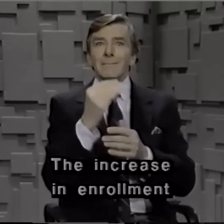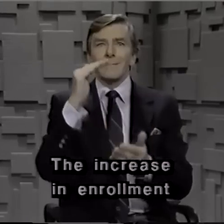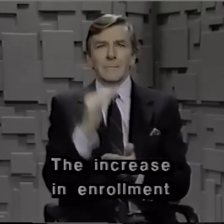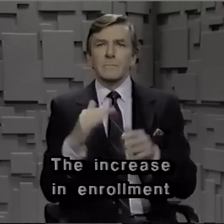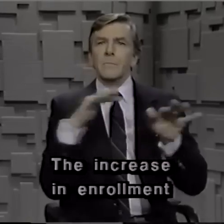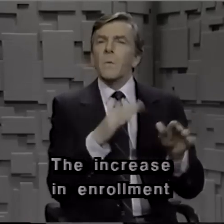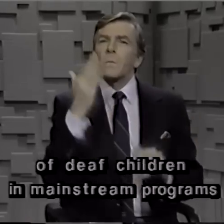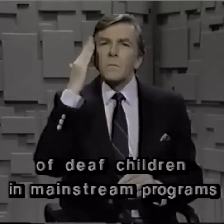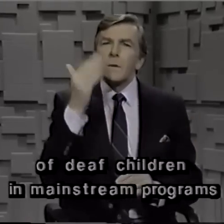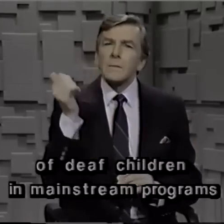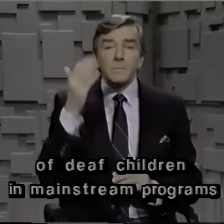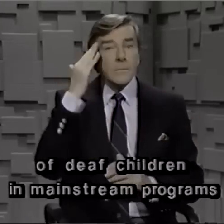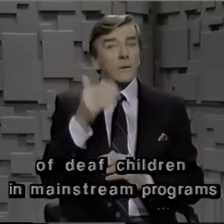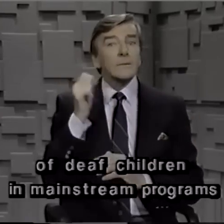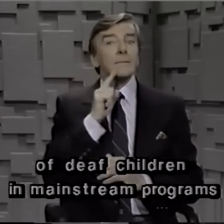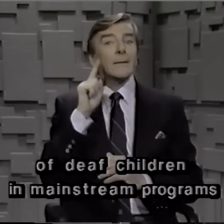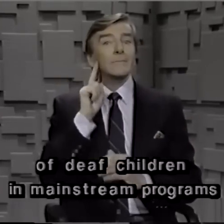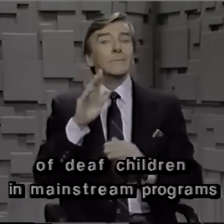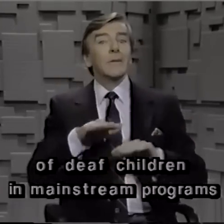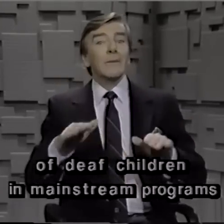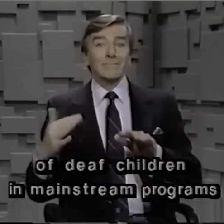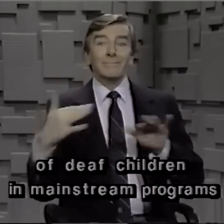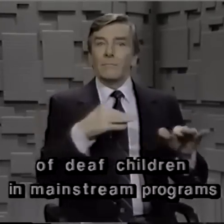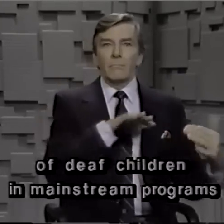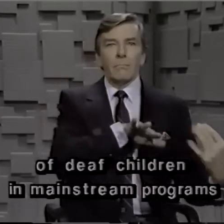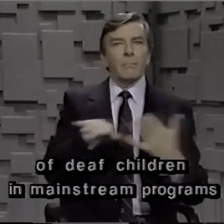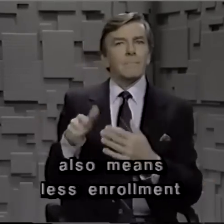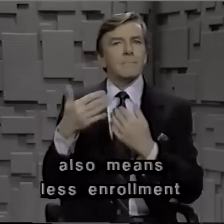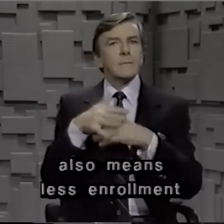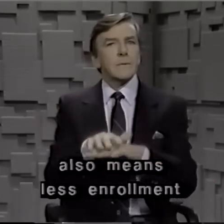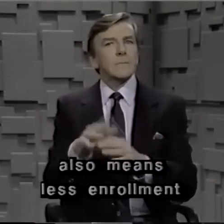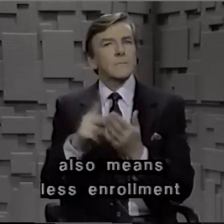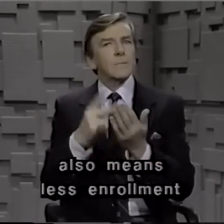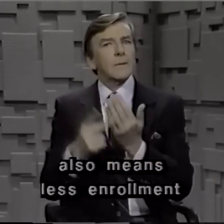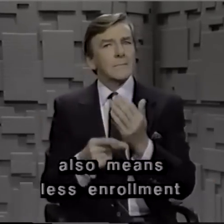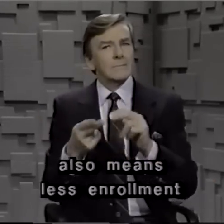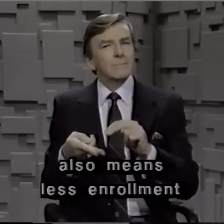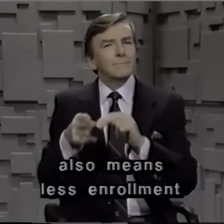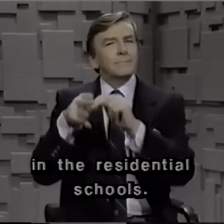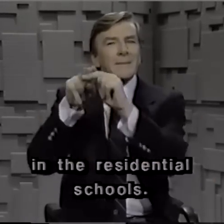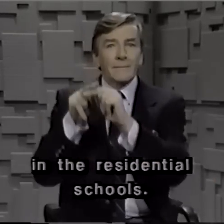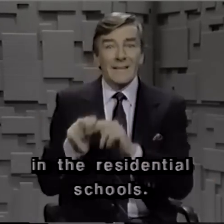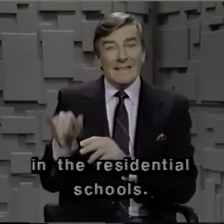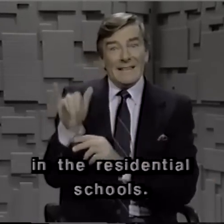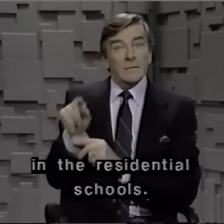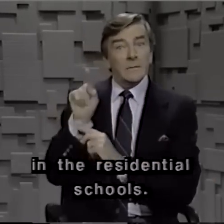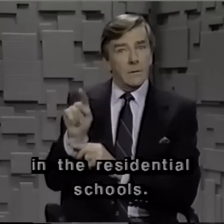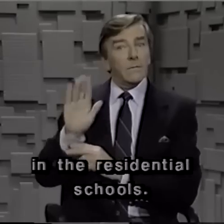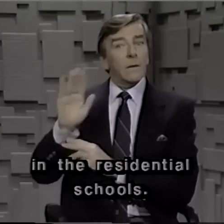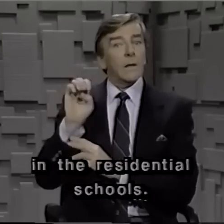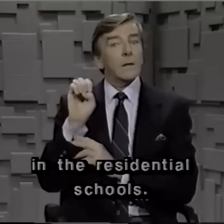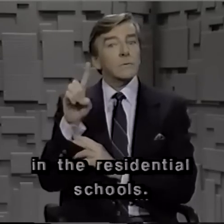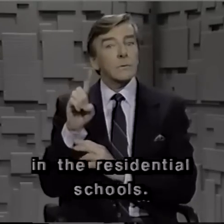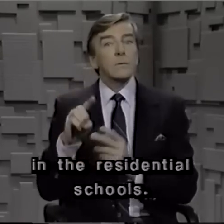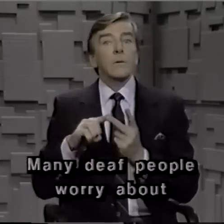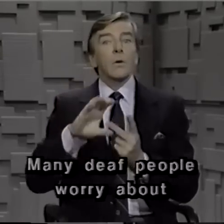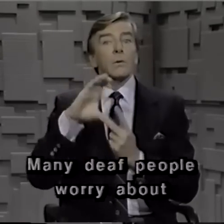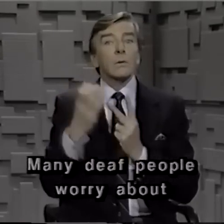enrollment of deaf children in mainstream programs also means less enrollment in the residential schools. Many deaf people